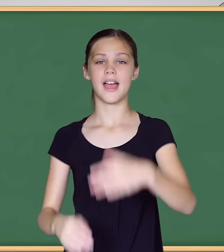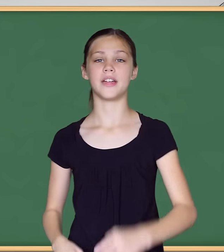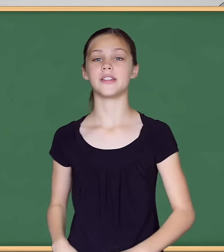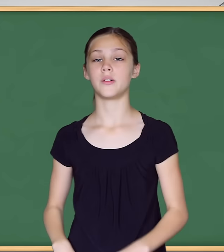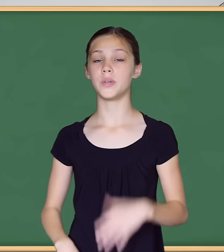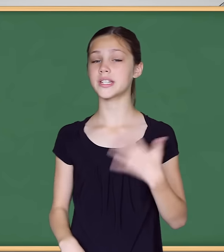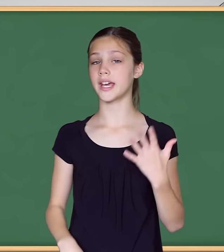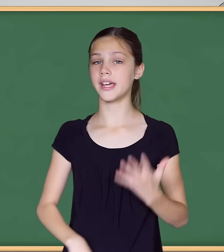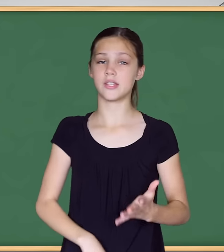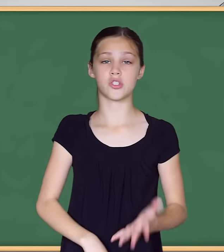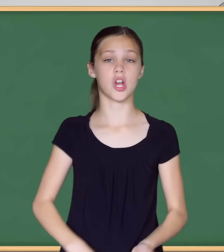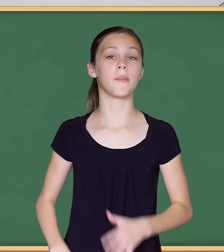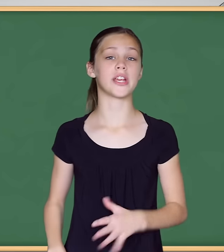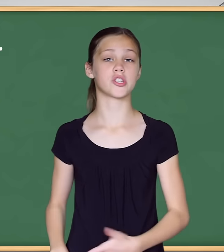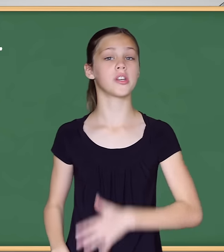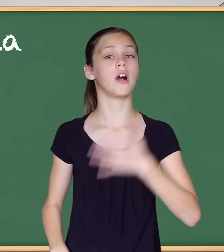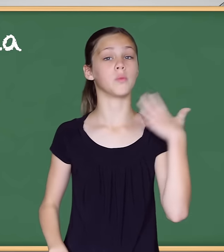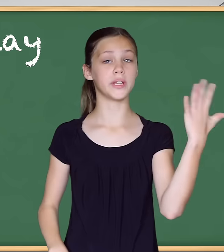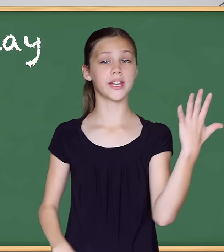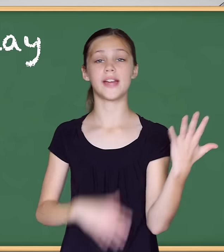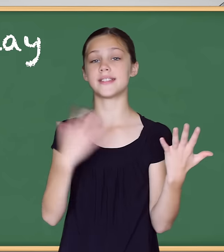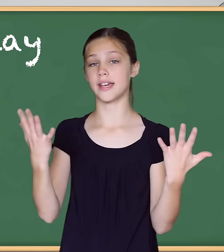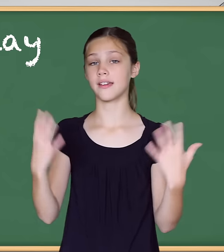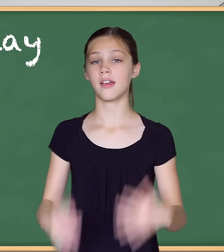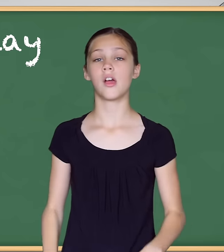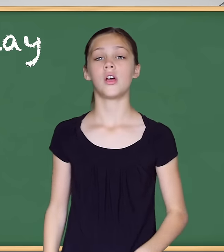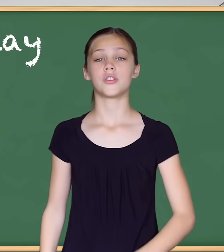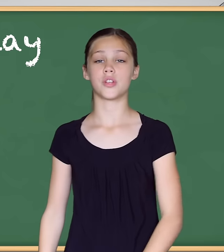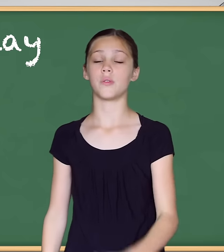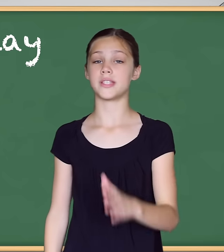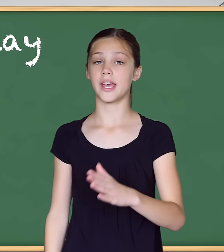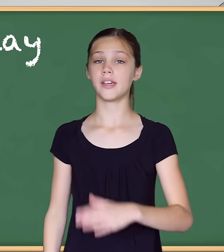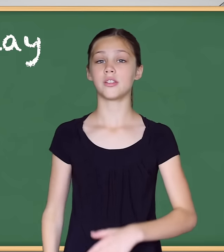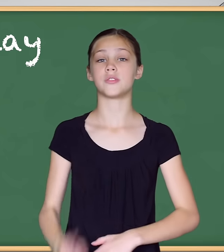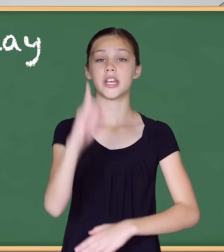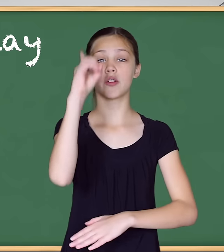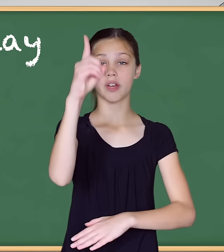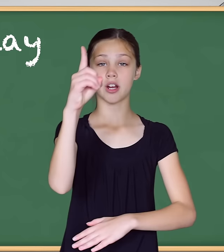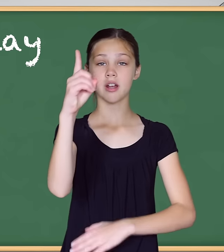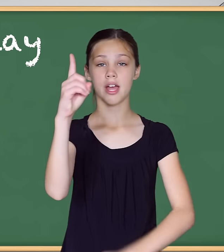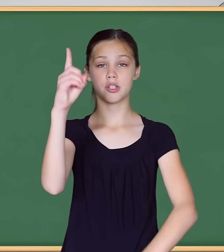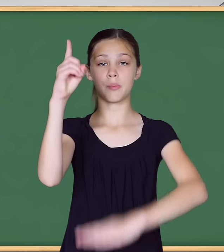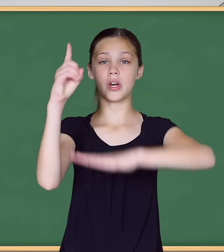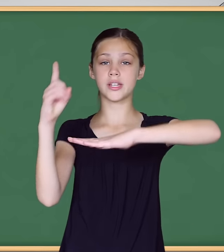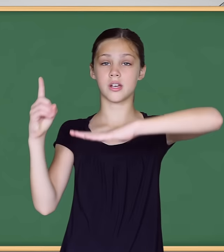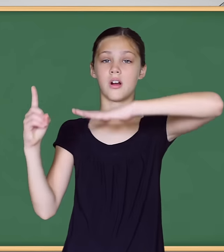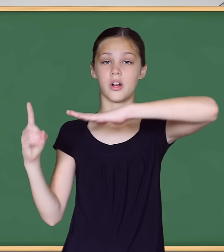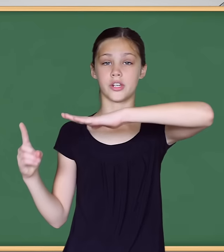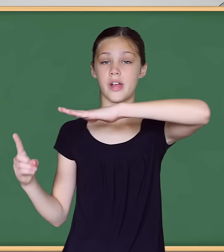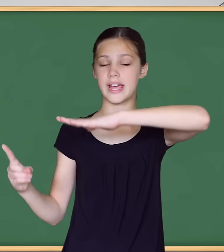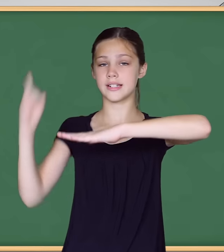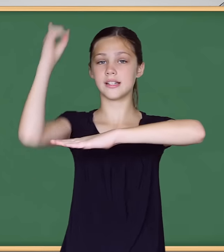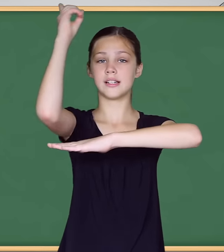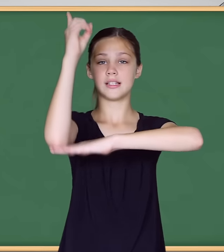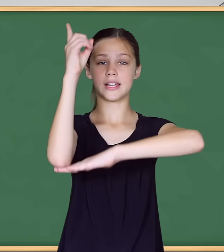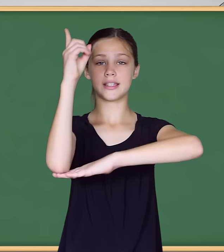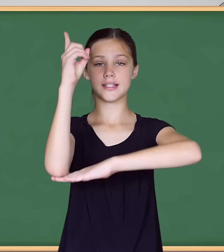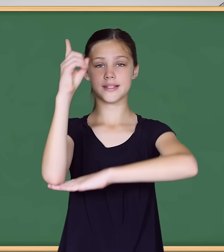And weekday is just a combination of week and day. So day, take your finger and you put it on your hand like this.